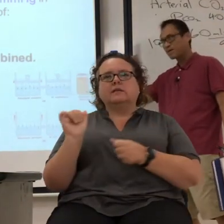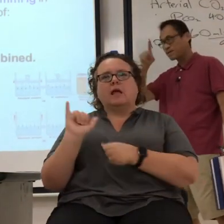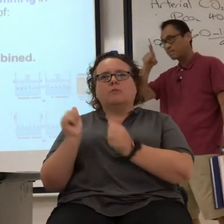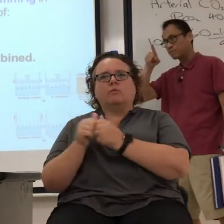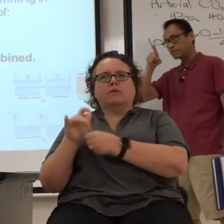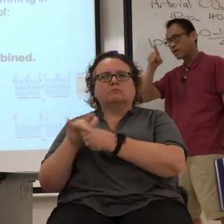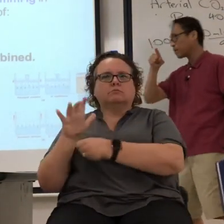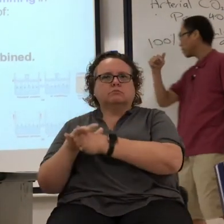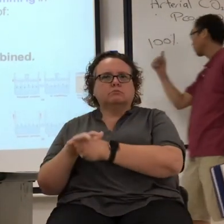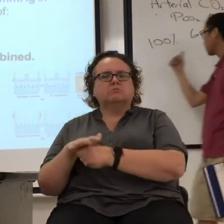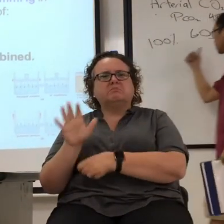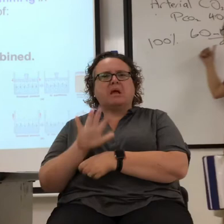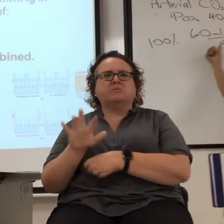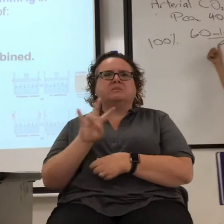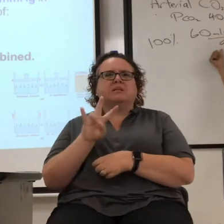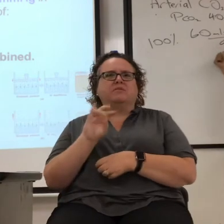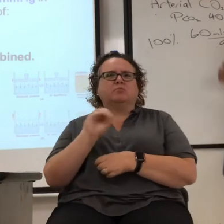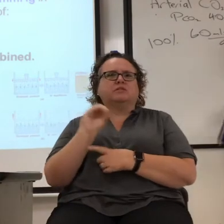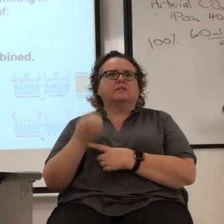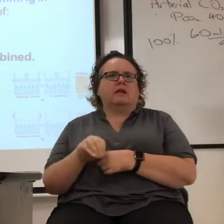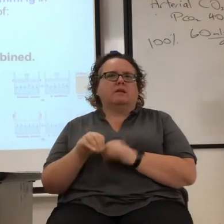beverages, about 7% of this.